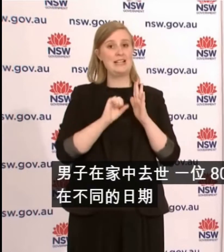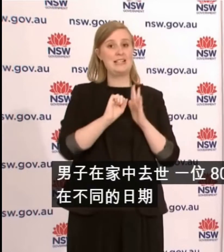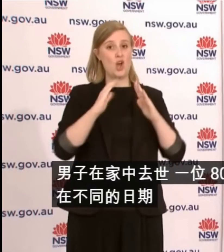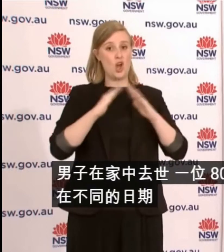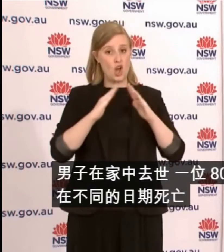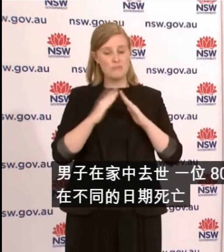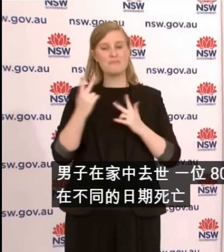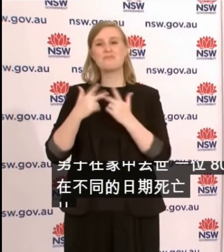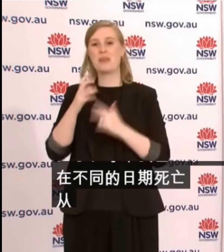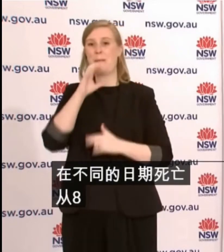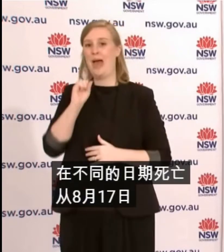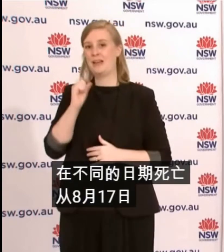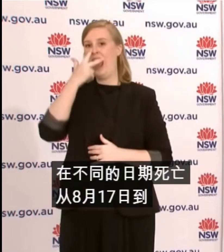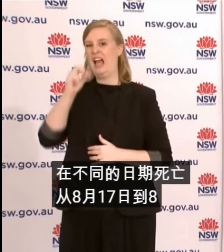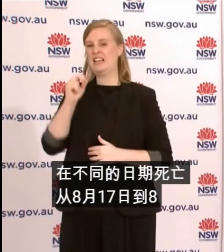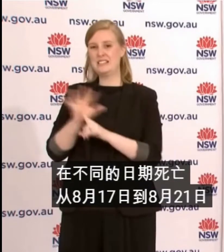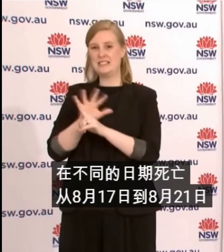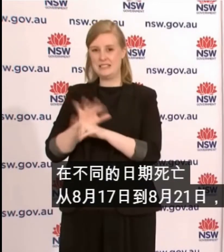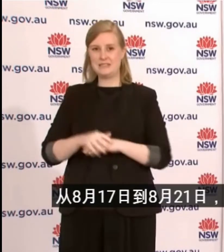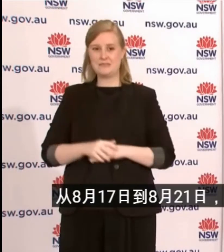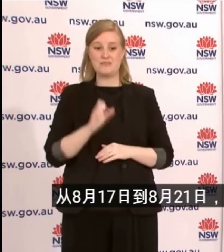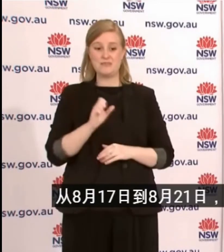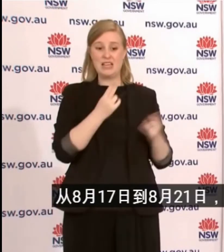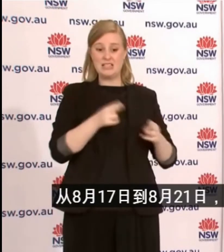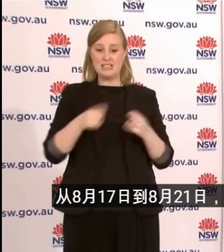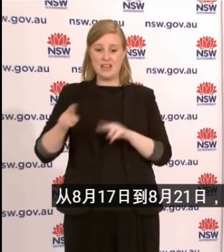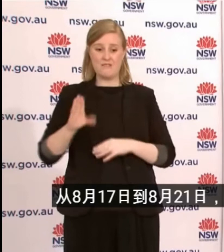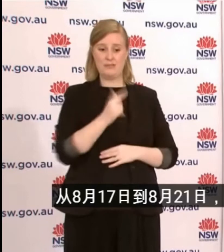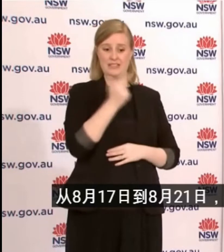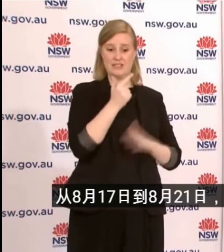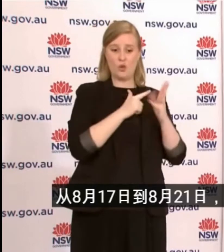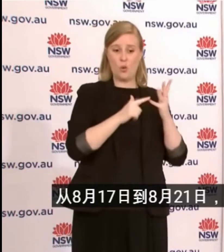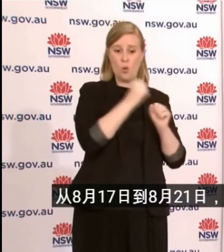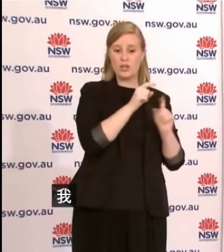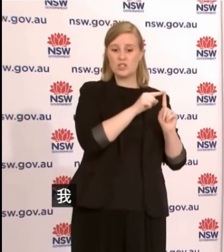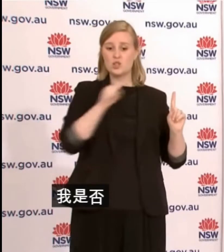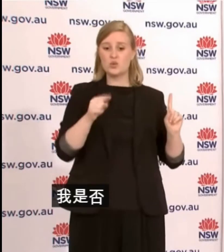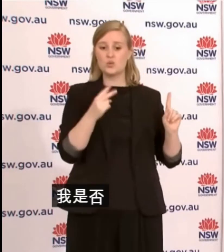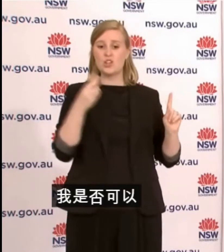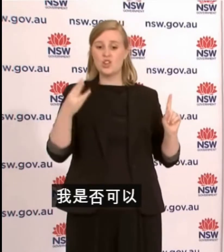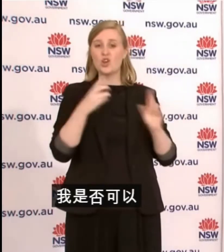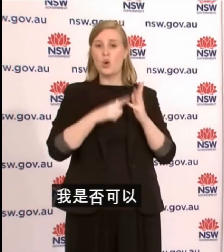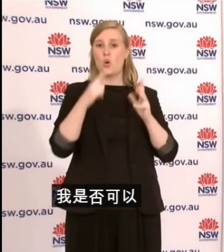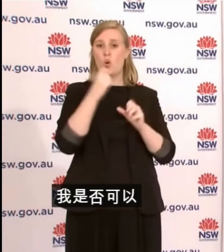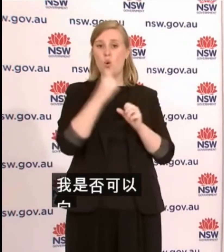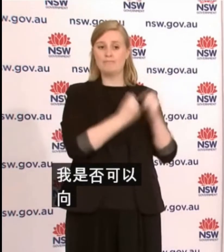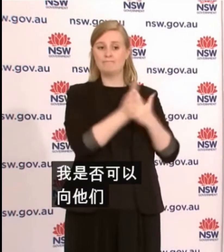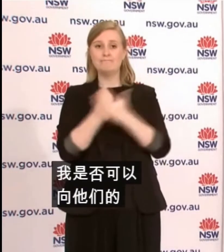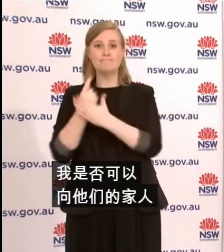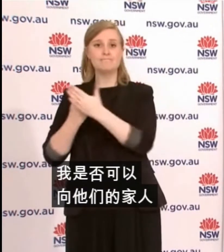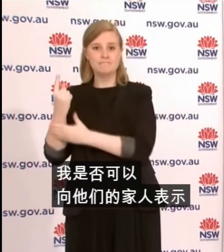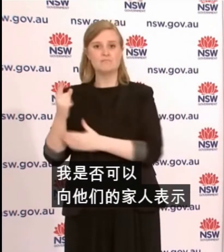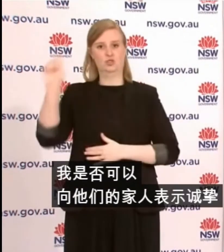on different dates from the 17th of August through to the 21st of August. Can I just extend my